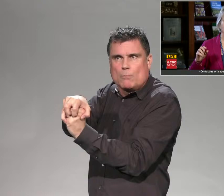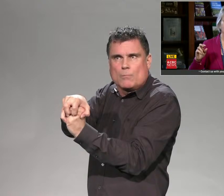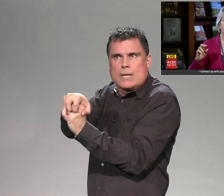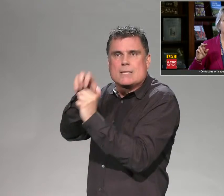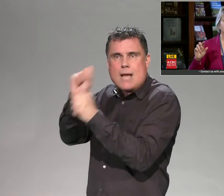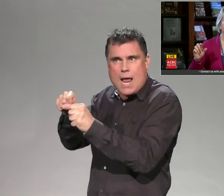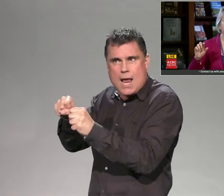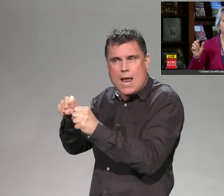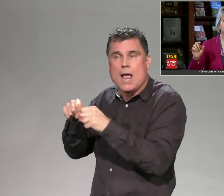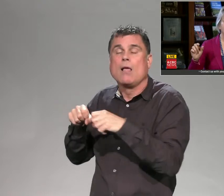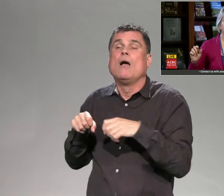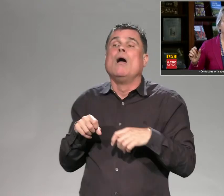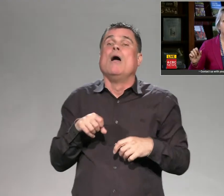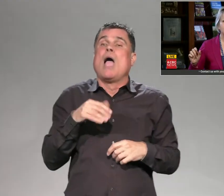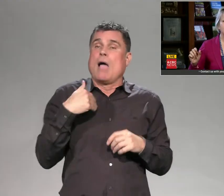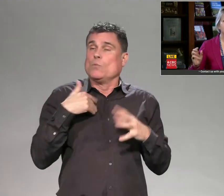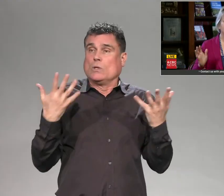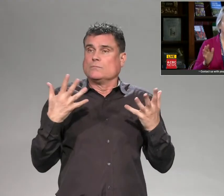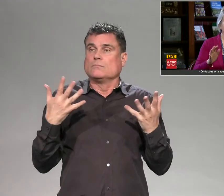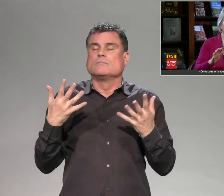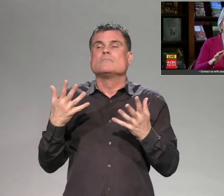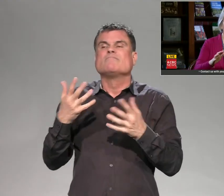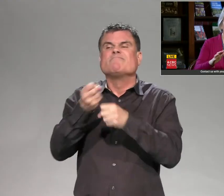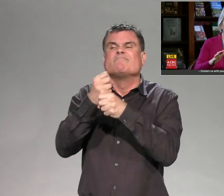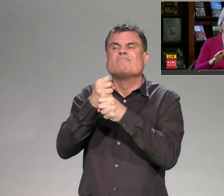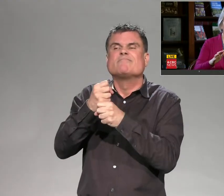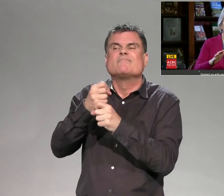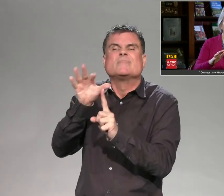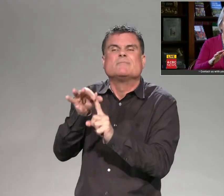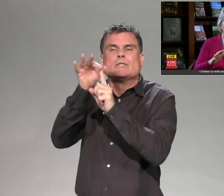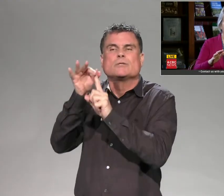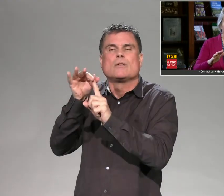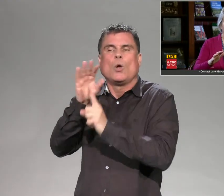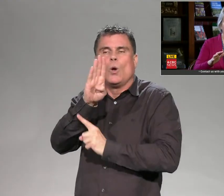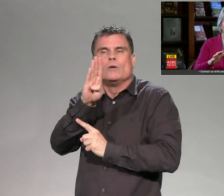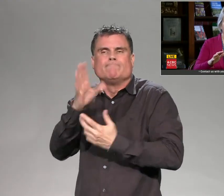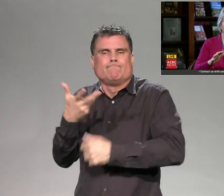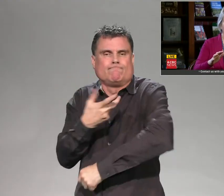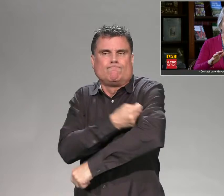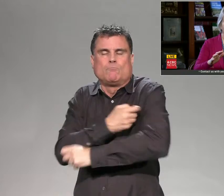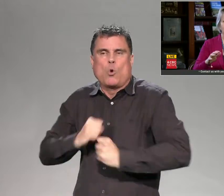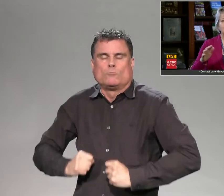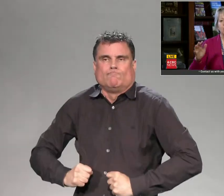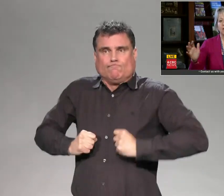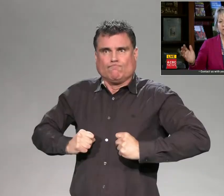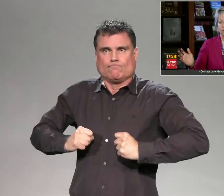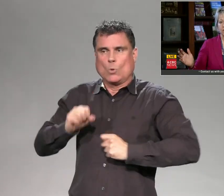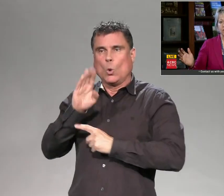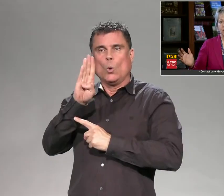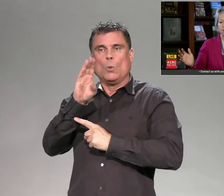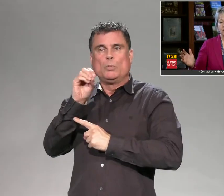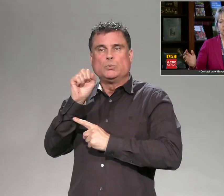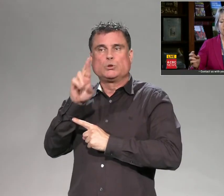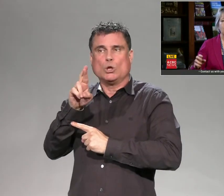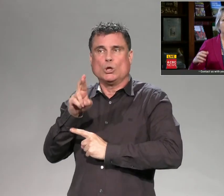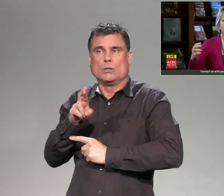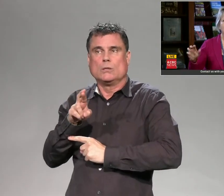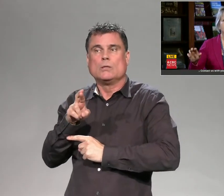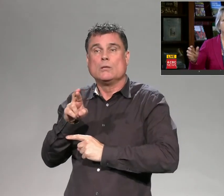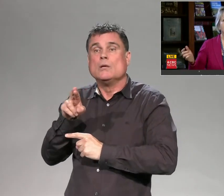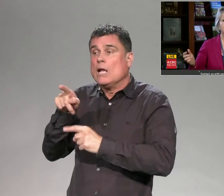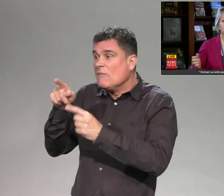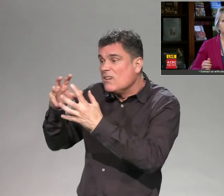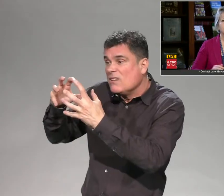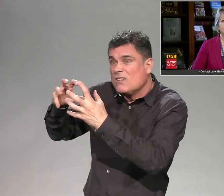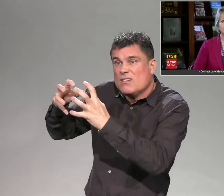we call have two different types of RNA, so it covers the one that we're in, the spike protein that we're seeing now, plus one of the variants, or it